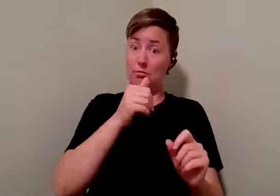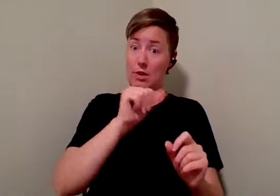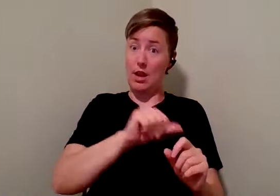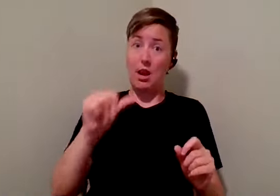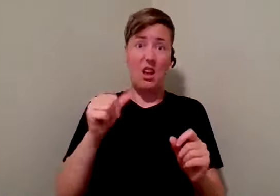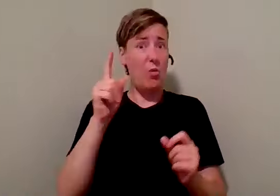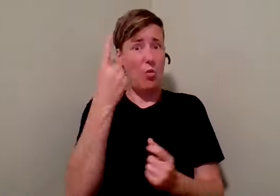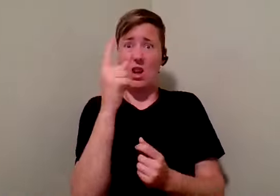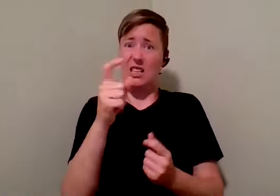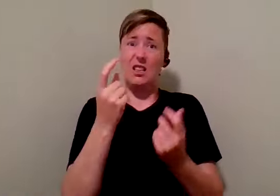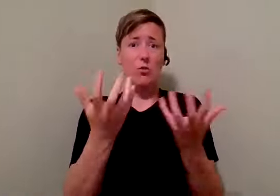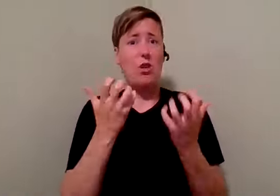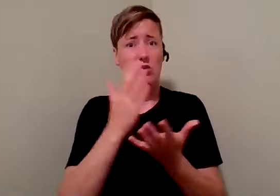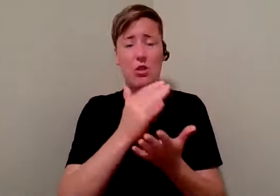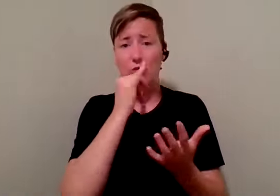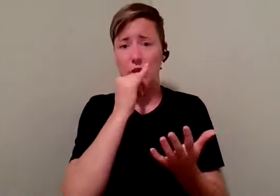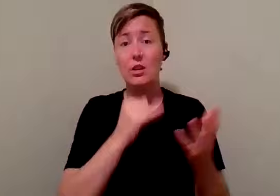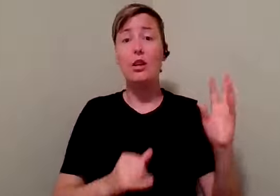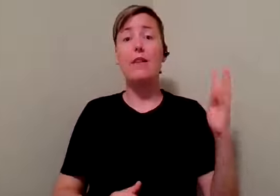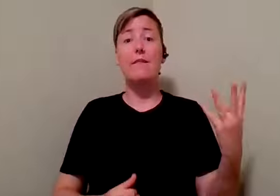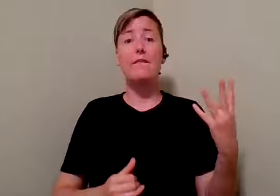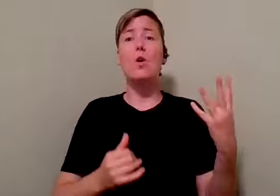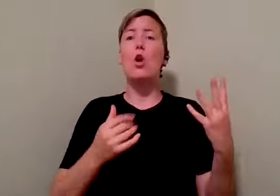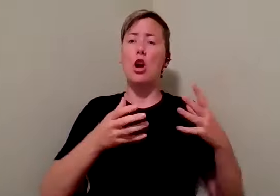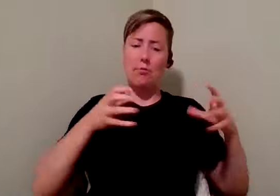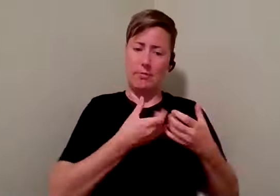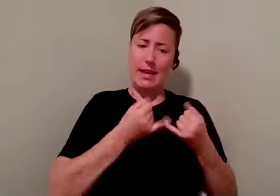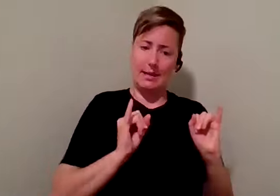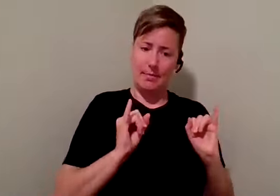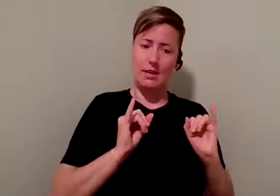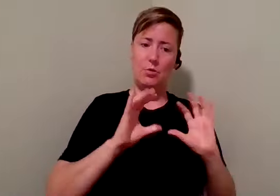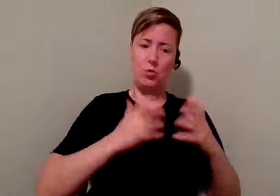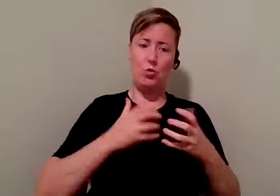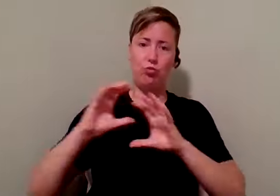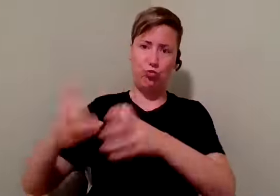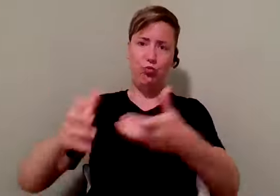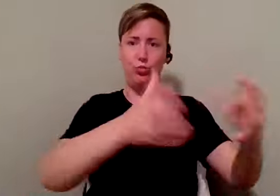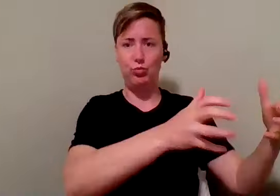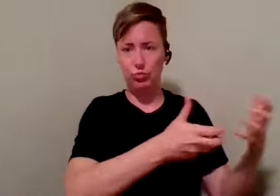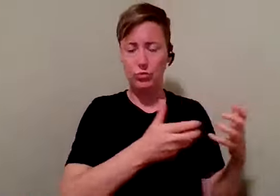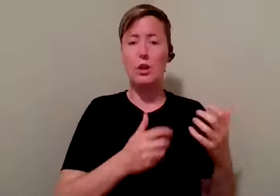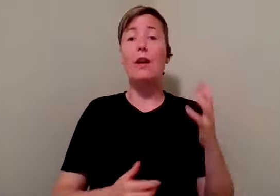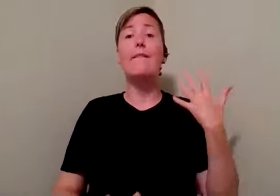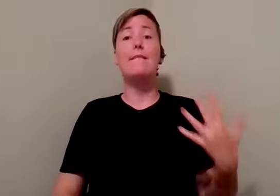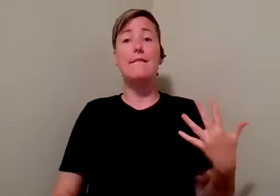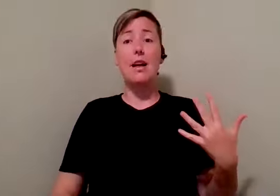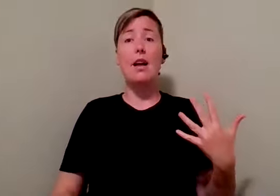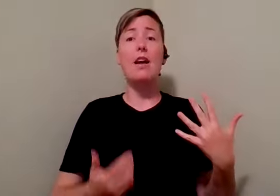be autonomous except matters affecting other groups or AA as a whole. 5, each group has but one primary purpose, to carry